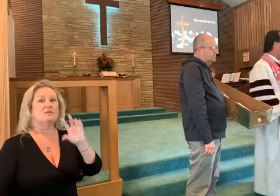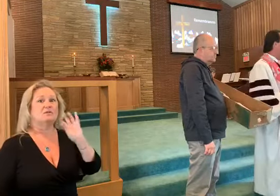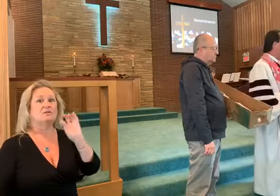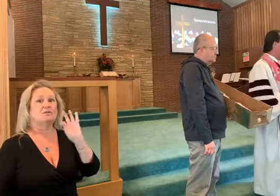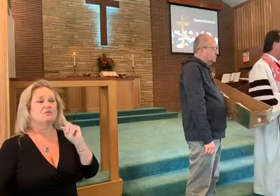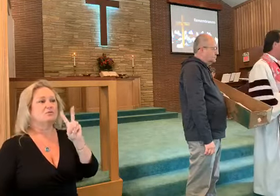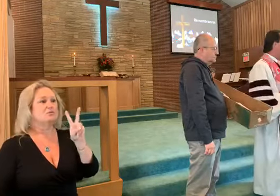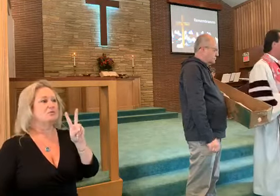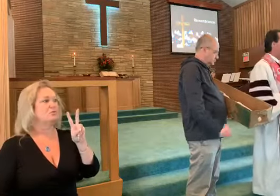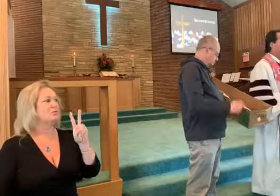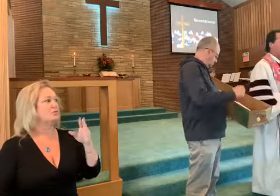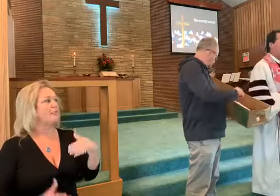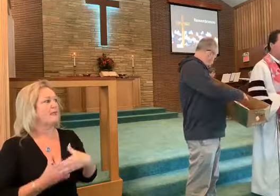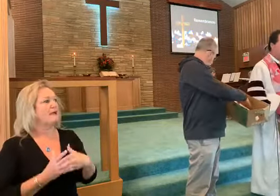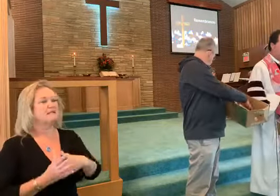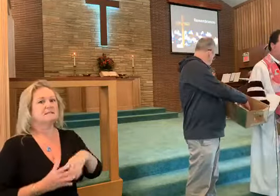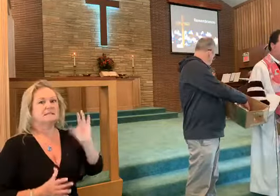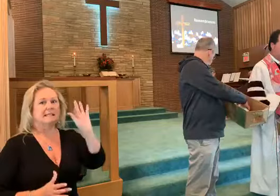5th, 2019. Nancy, you come forward.